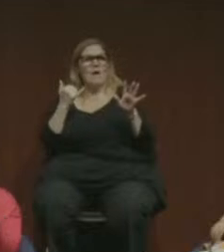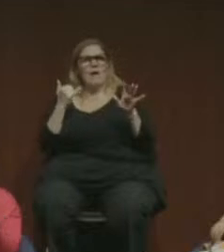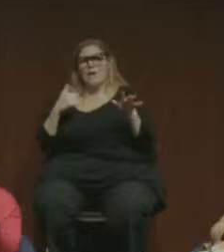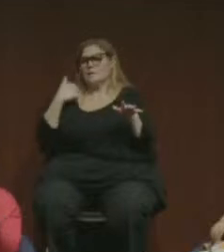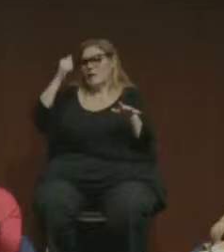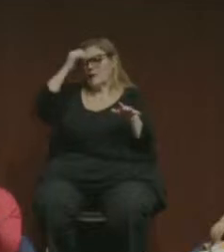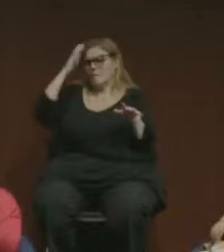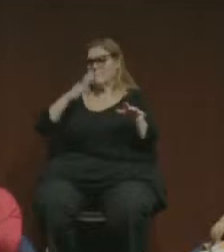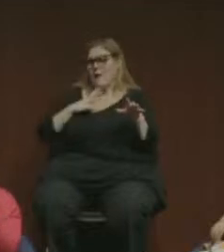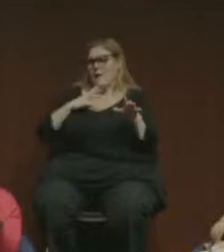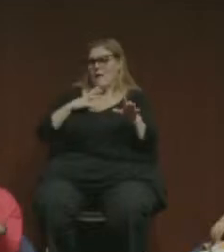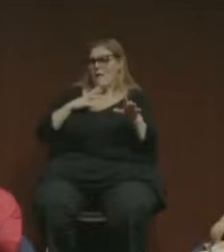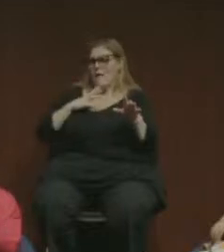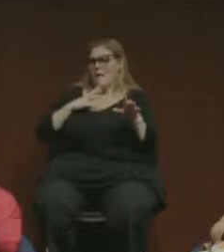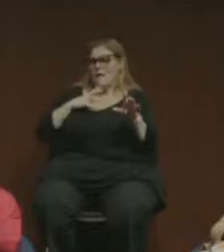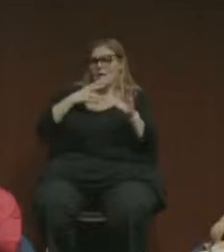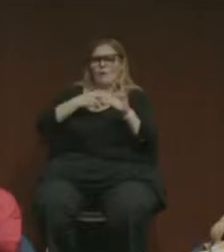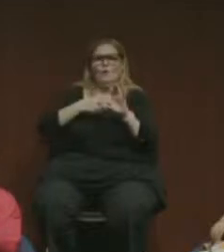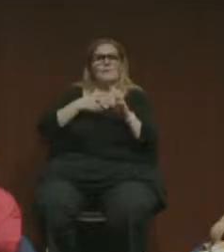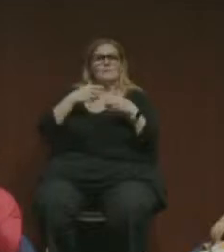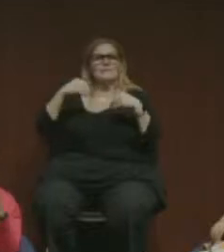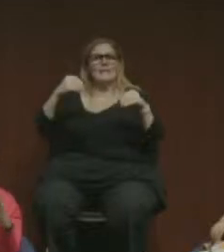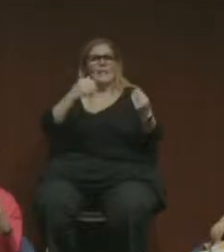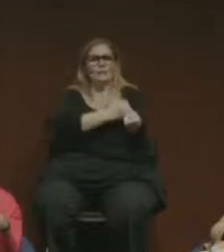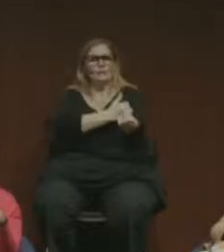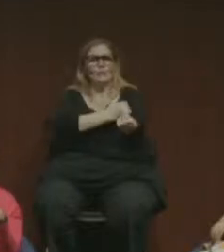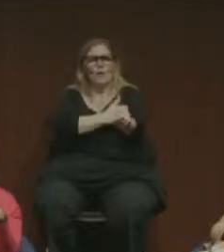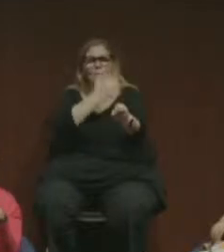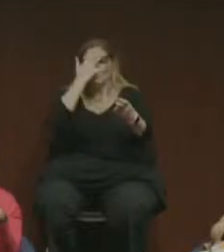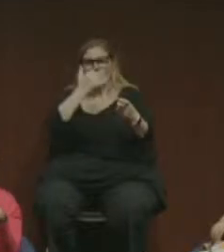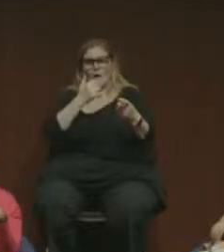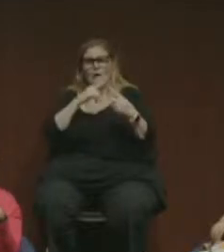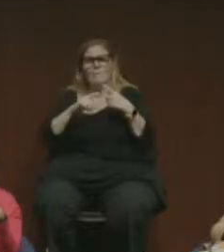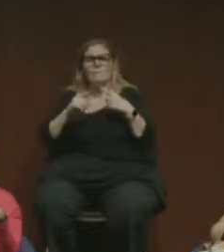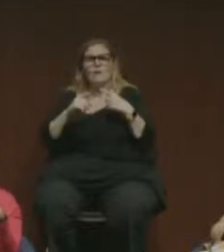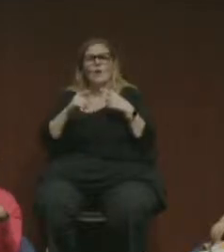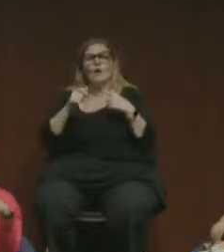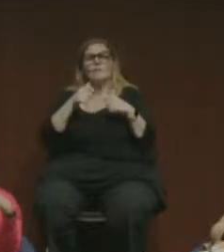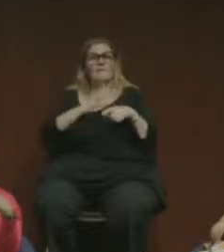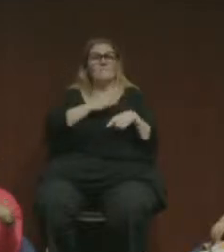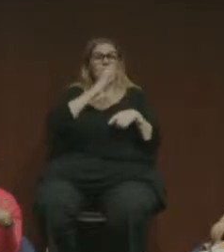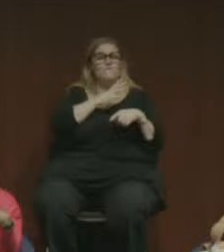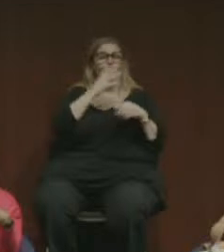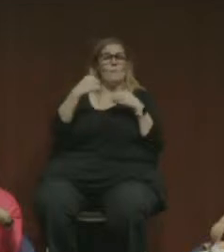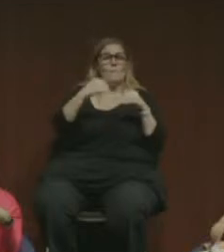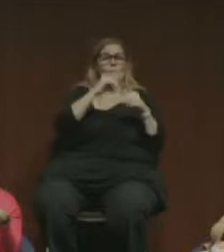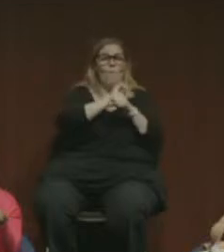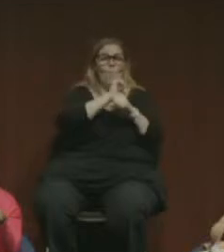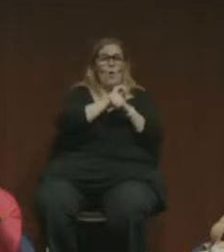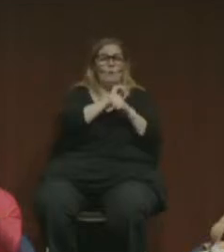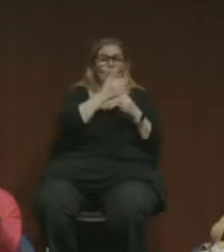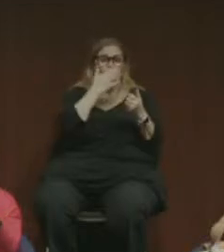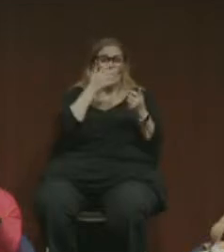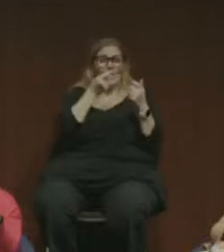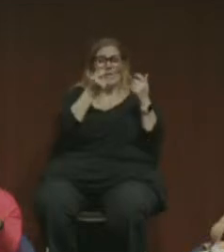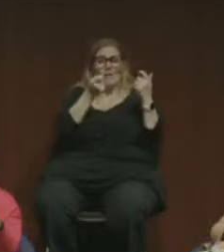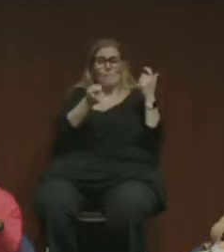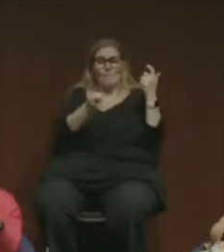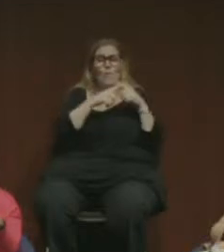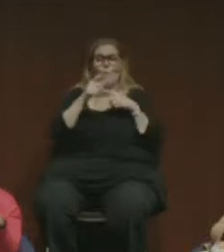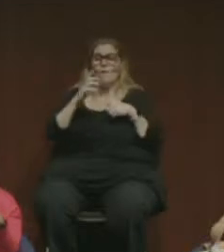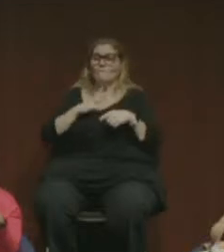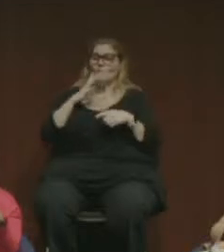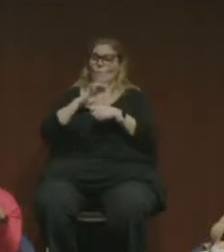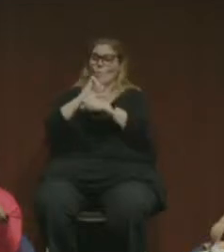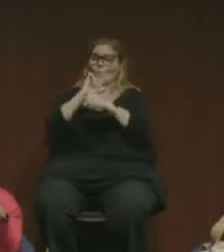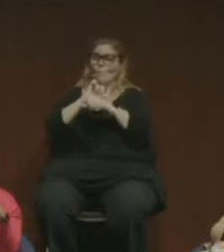going into drug trafficking, for example, is because they're cut out of formal markets in terms of labor markets, or even the formal labor